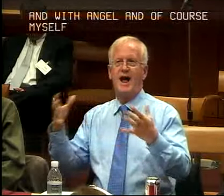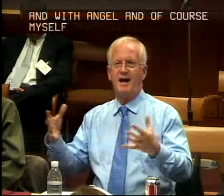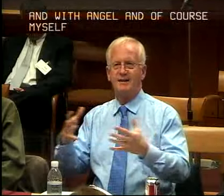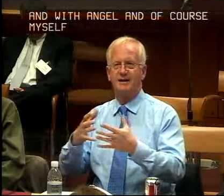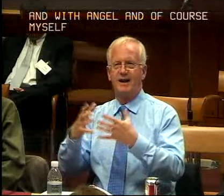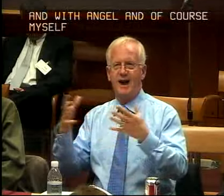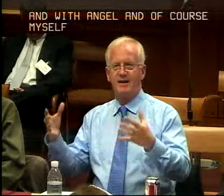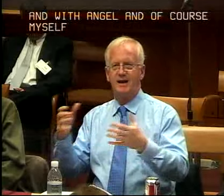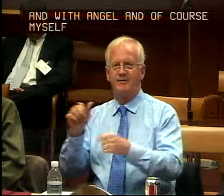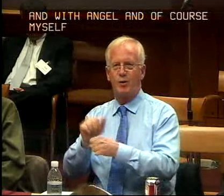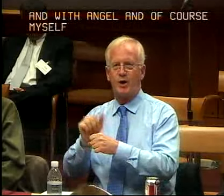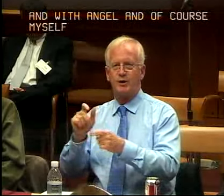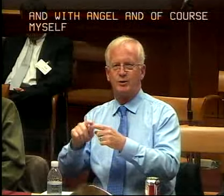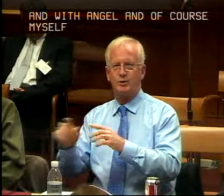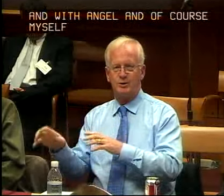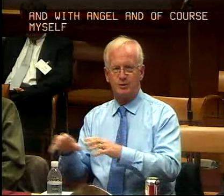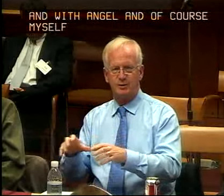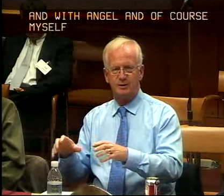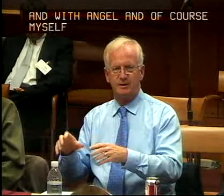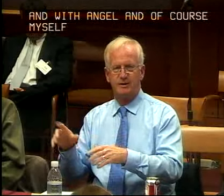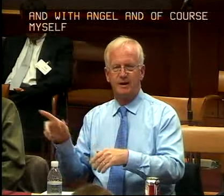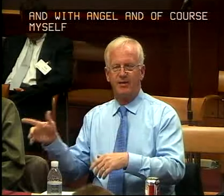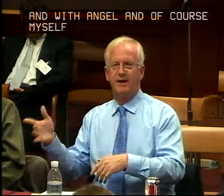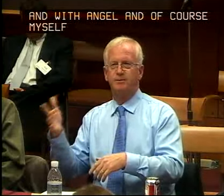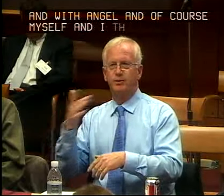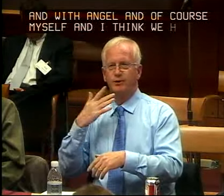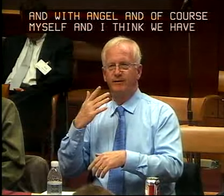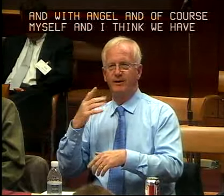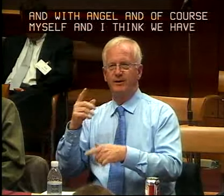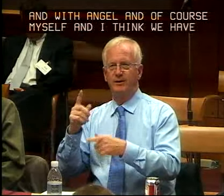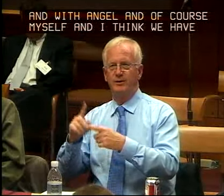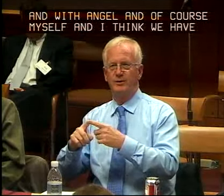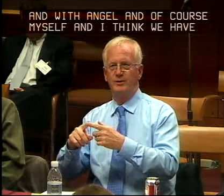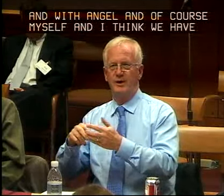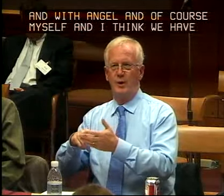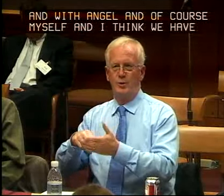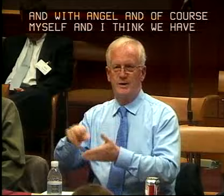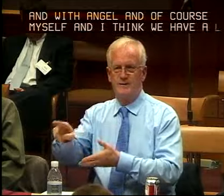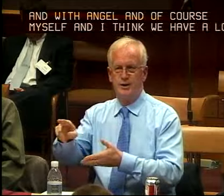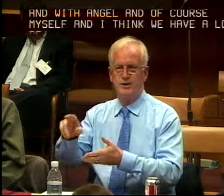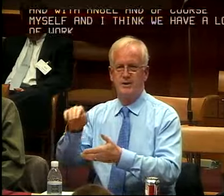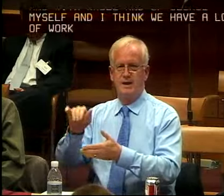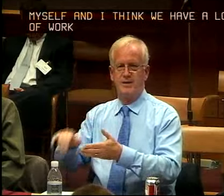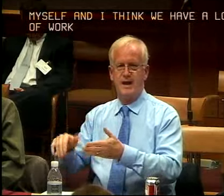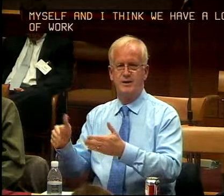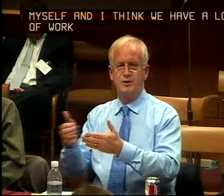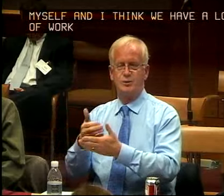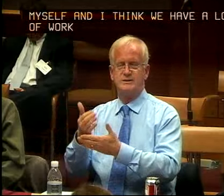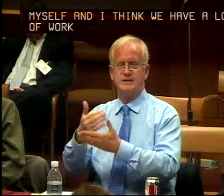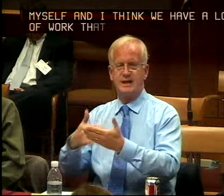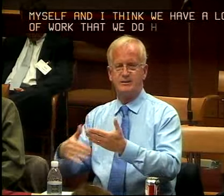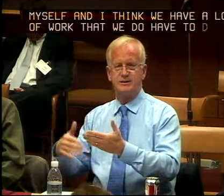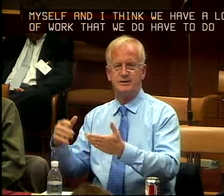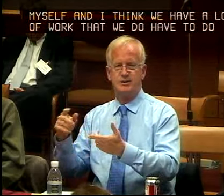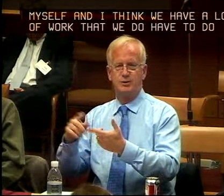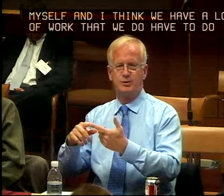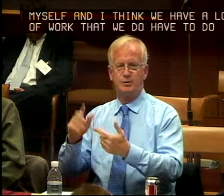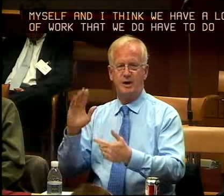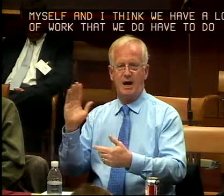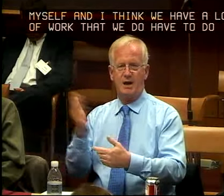I think we have a lot of work that we do have to do, but we may want to refer